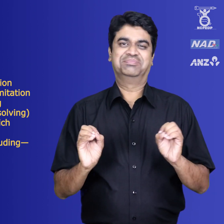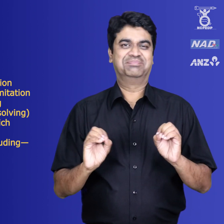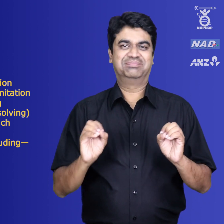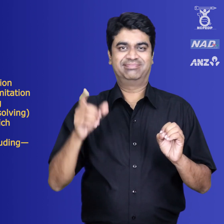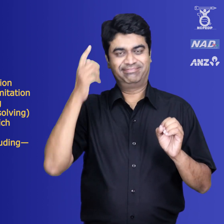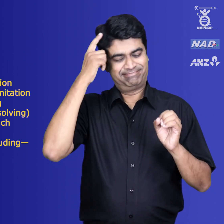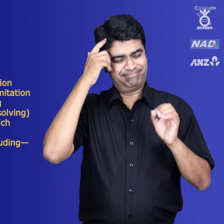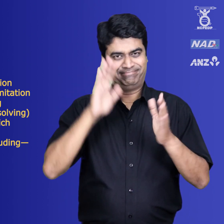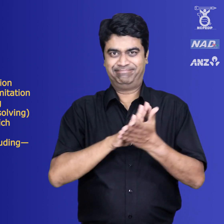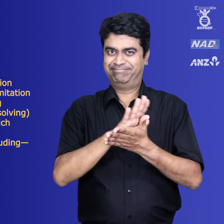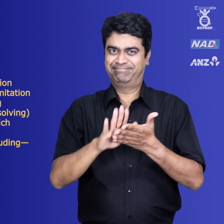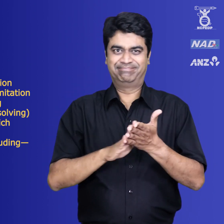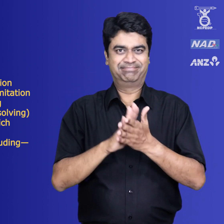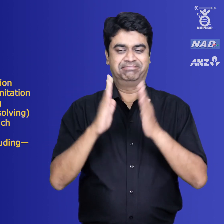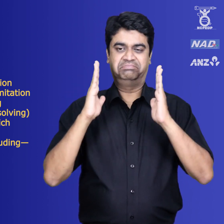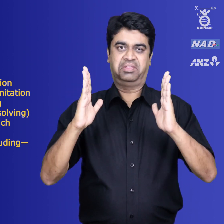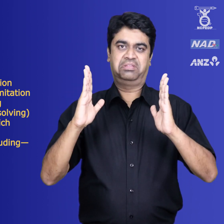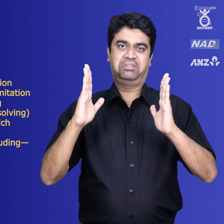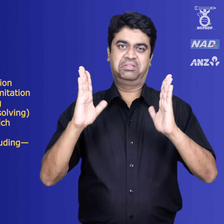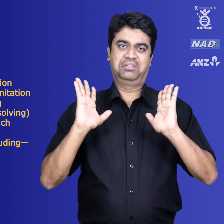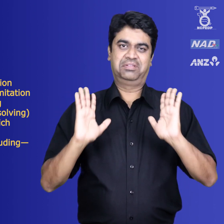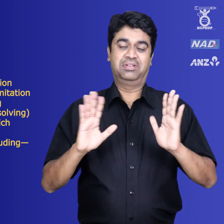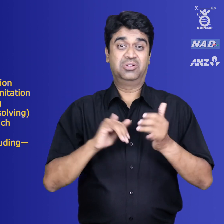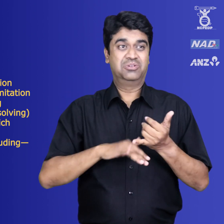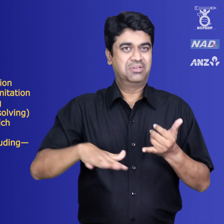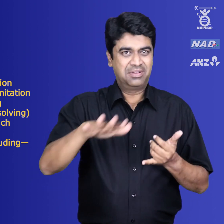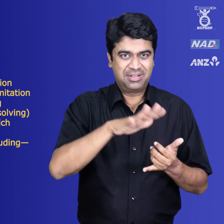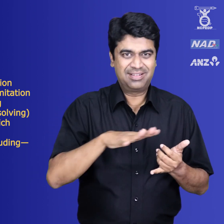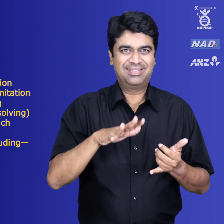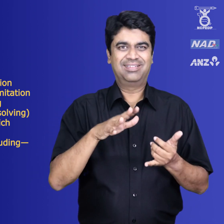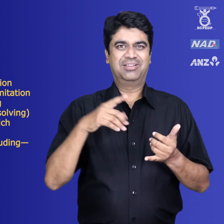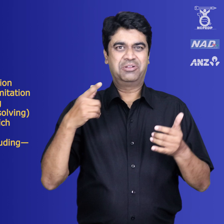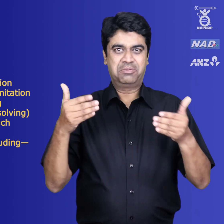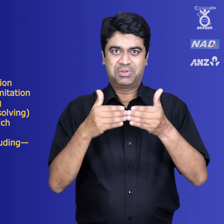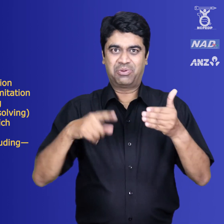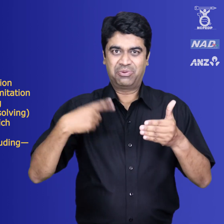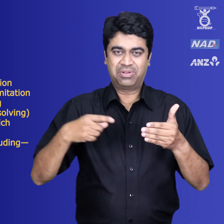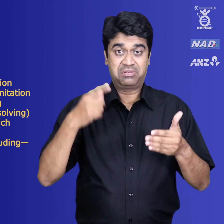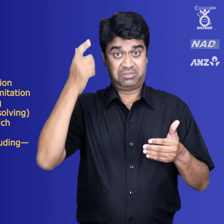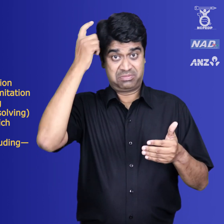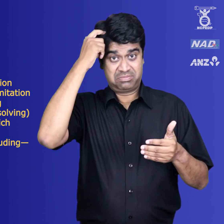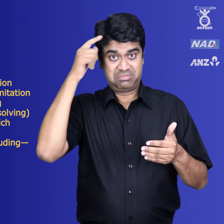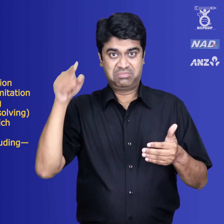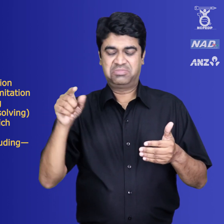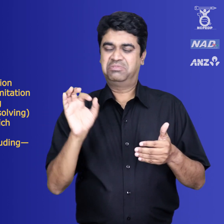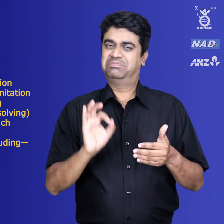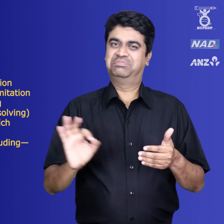behavior, which covers a range of everyday social and practical skills,